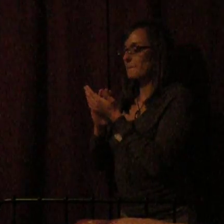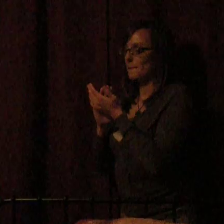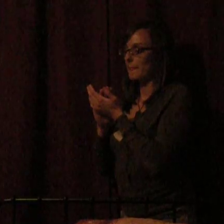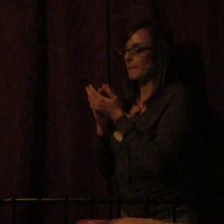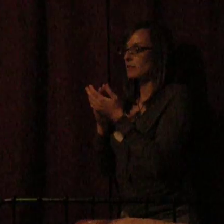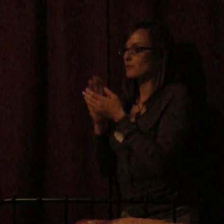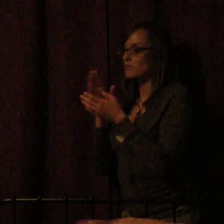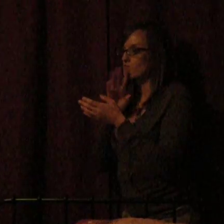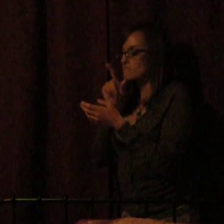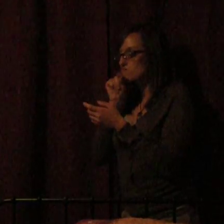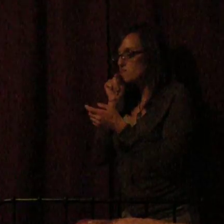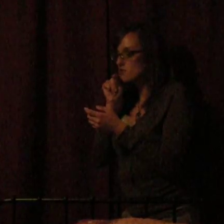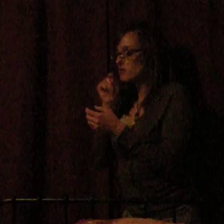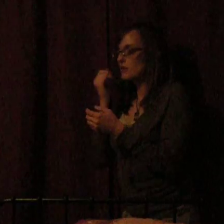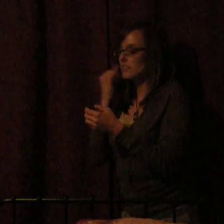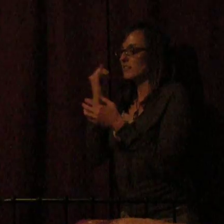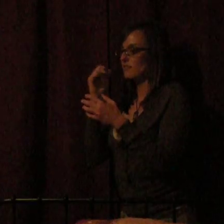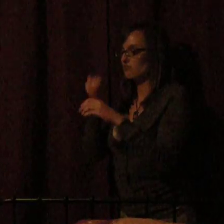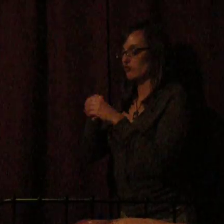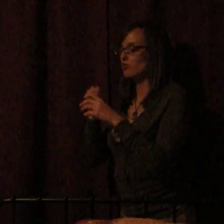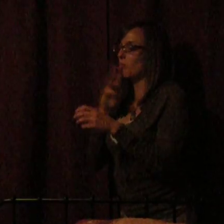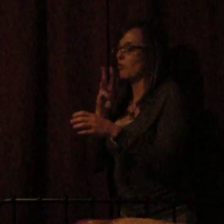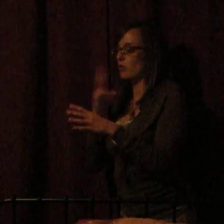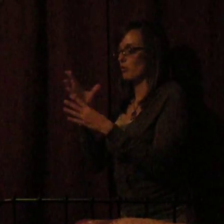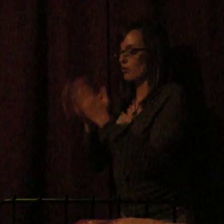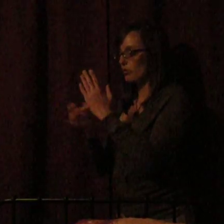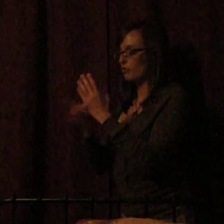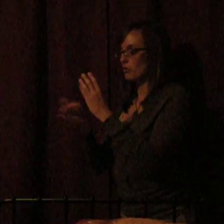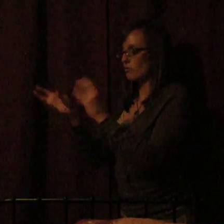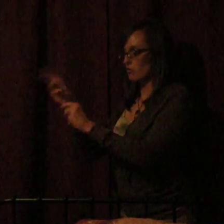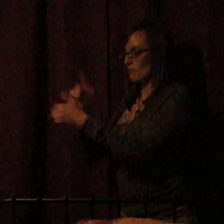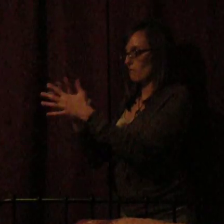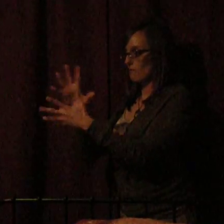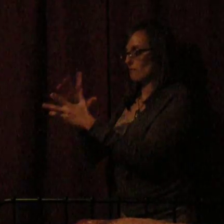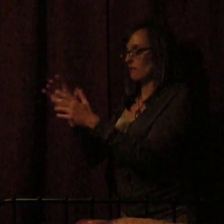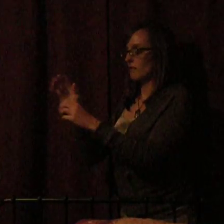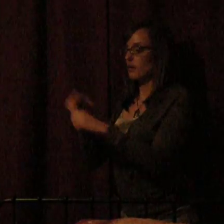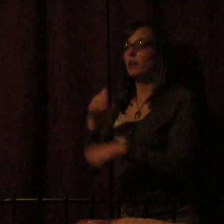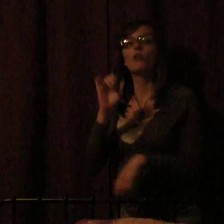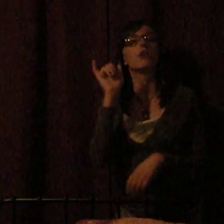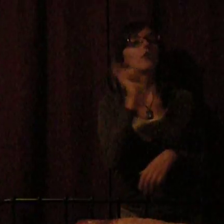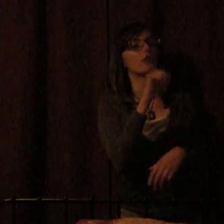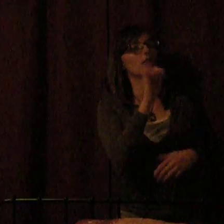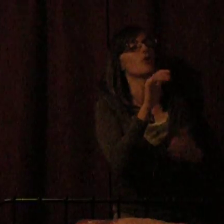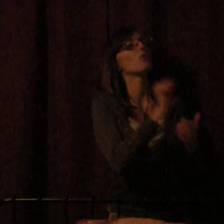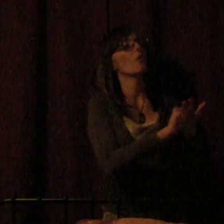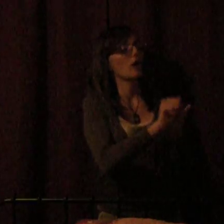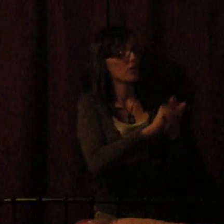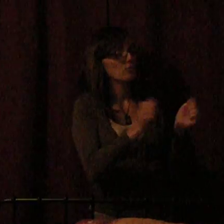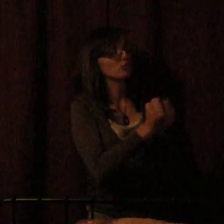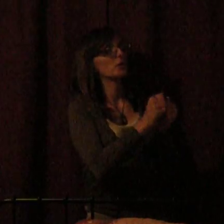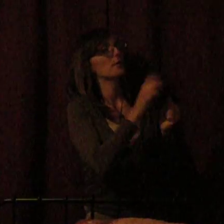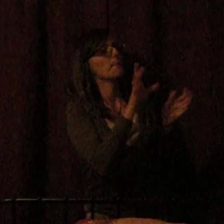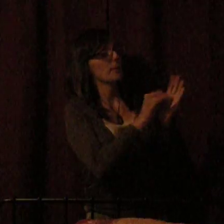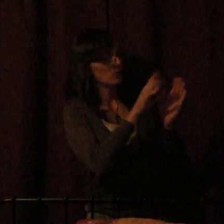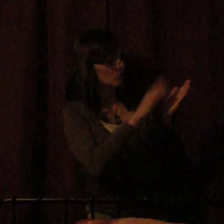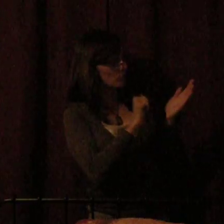contaminated by oil slicks. They get washed down with this magnetic soap. Yeah, he suggested that maybe with the extra